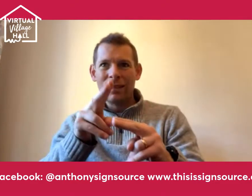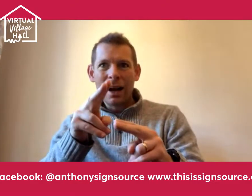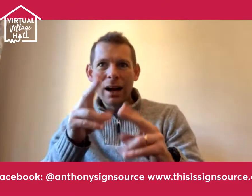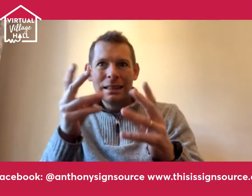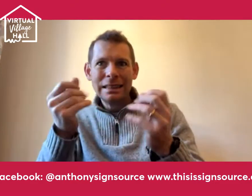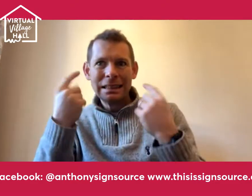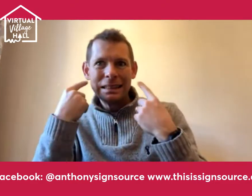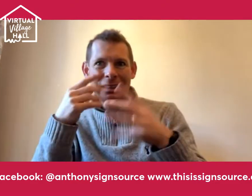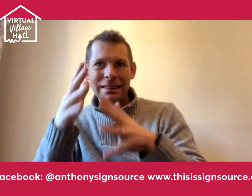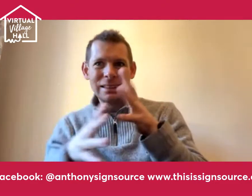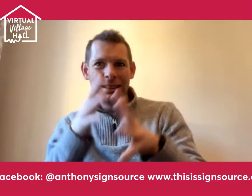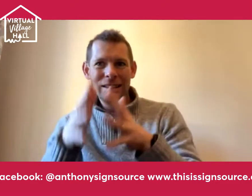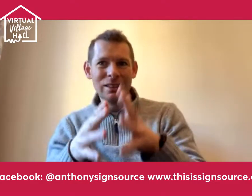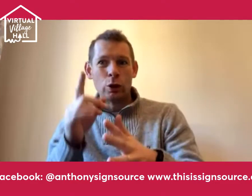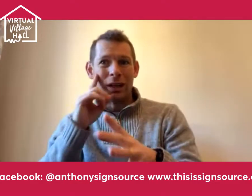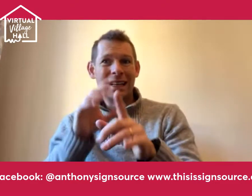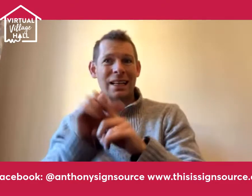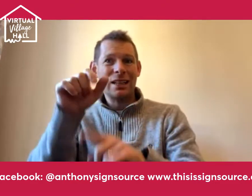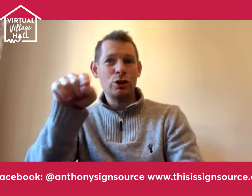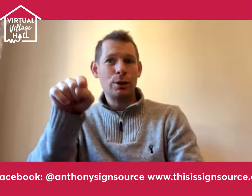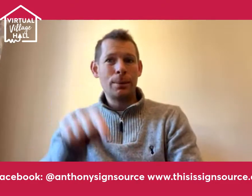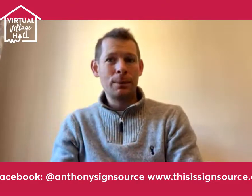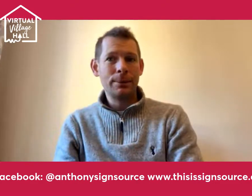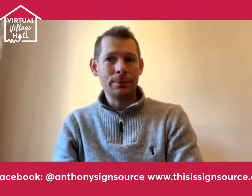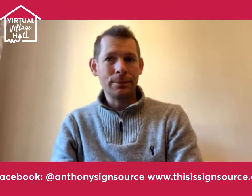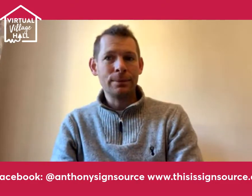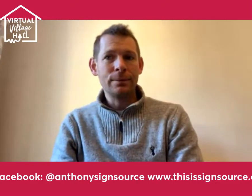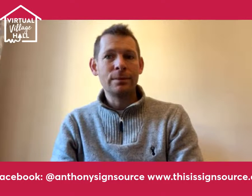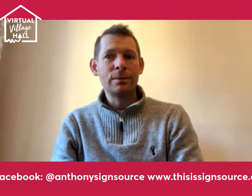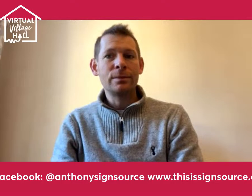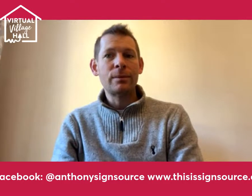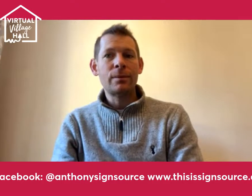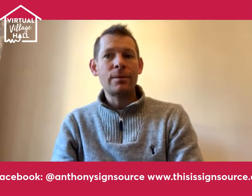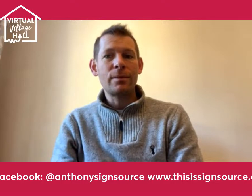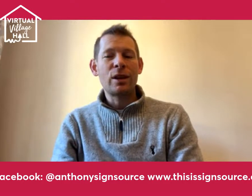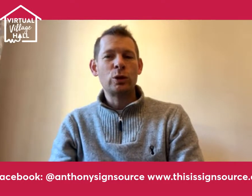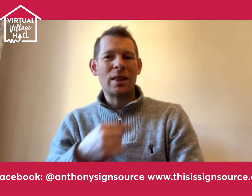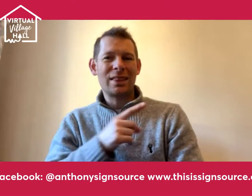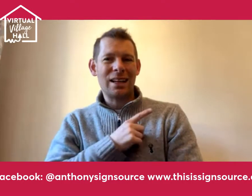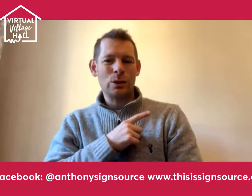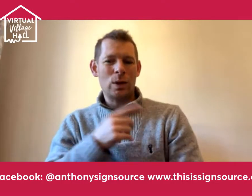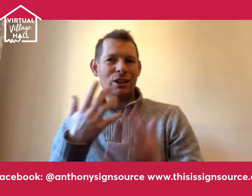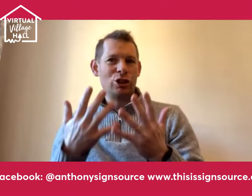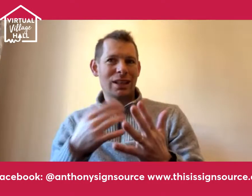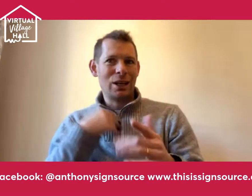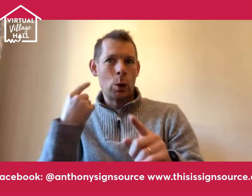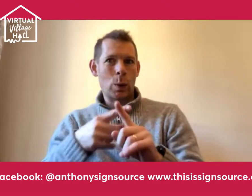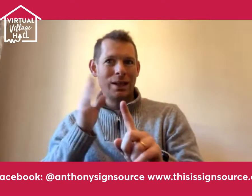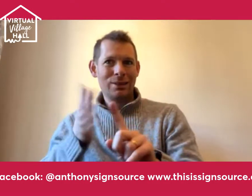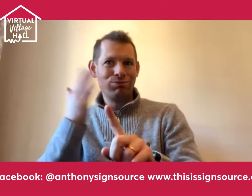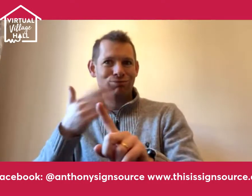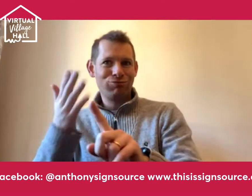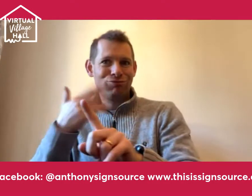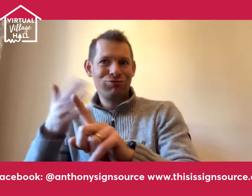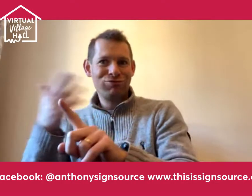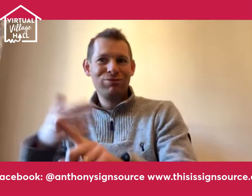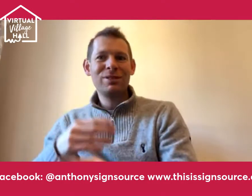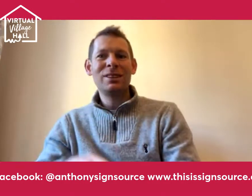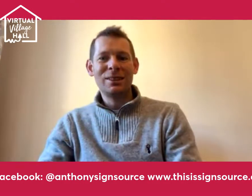can see what we were learning last week. So don't worry if you're not following along this morning. You can have a look at that session. So today is just going to be a